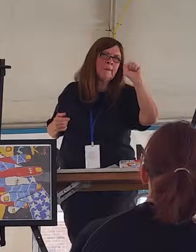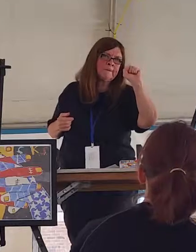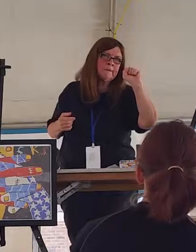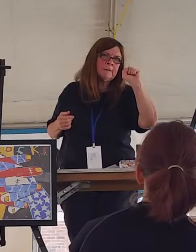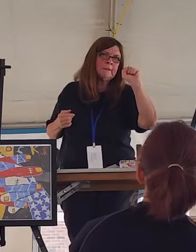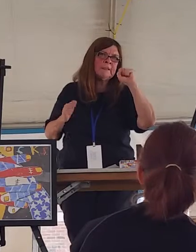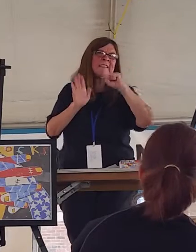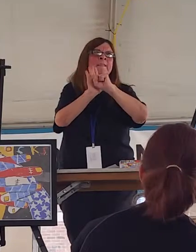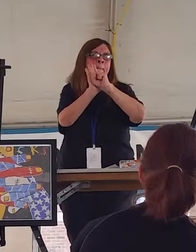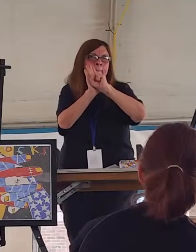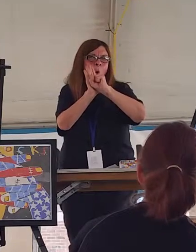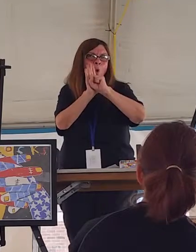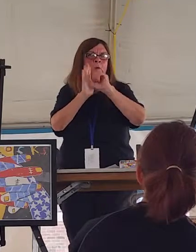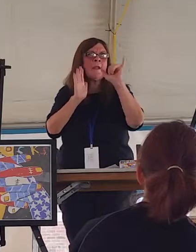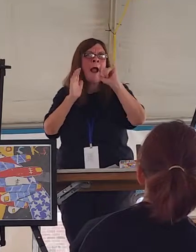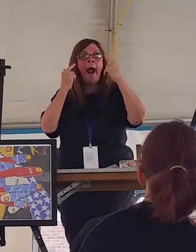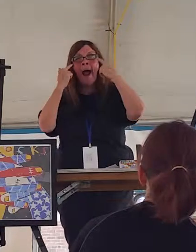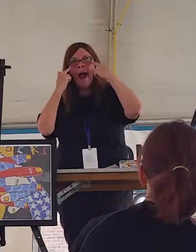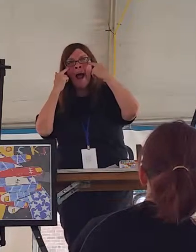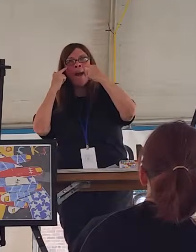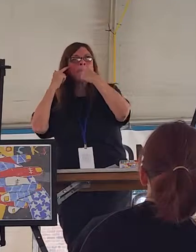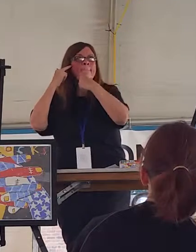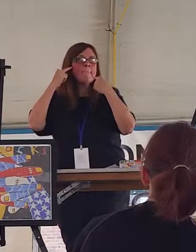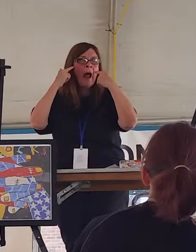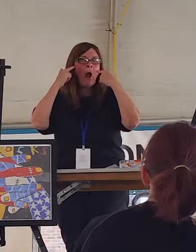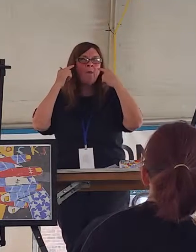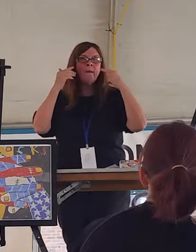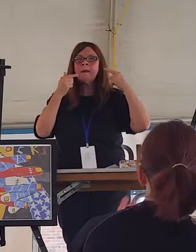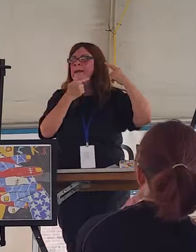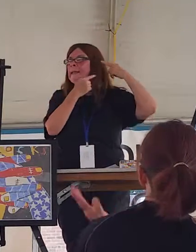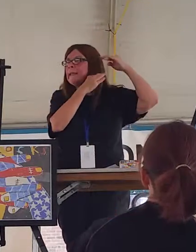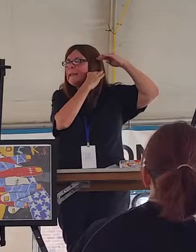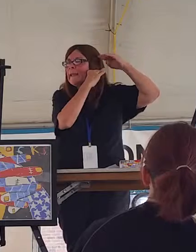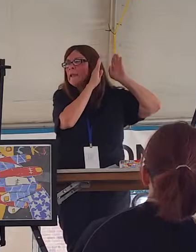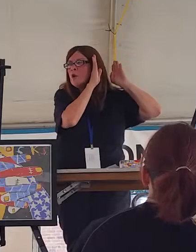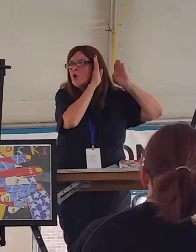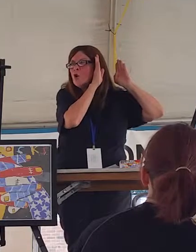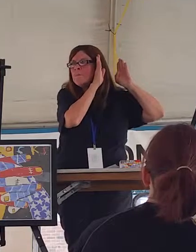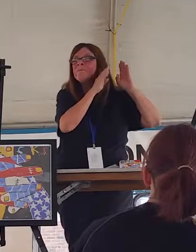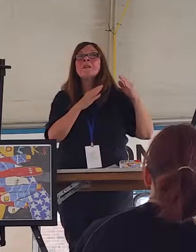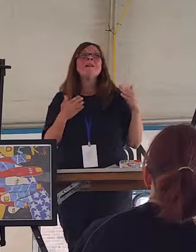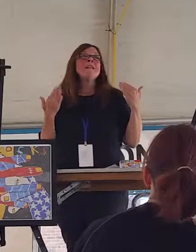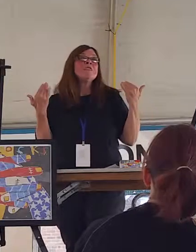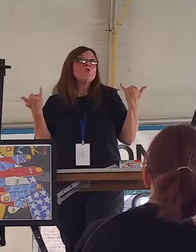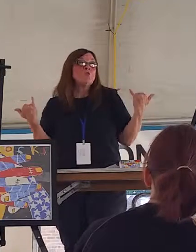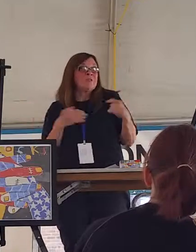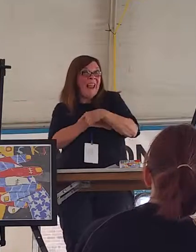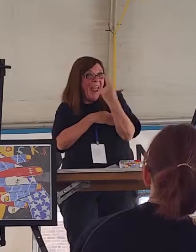of the motifs for eyes and mouth movements for the deaf experience. So I focus on the